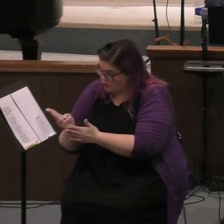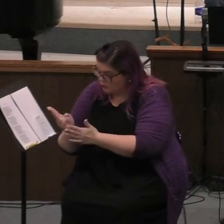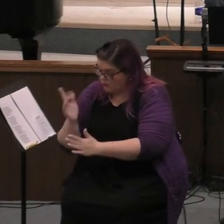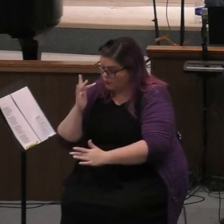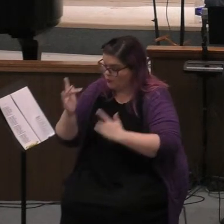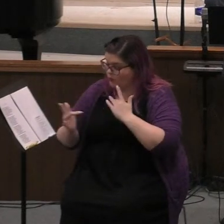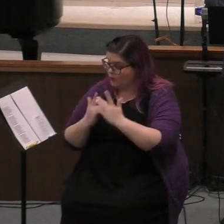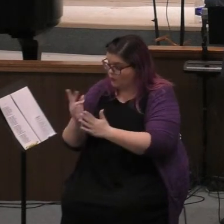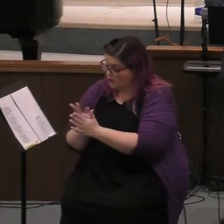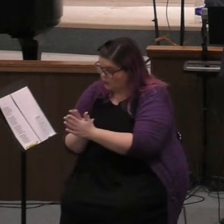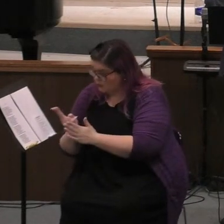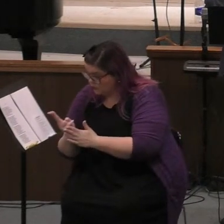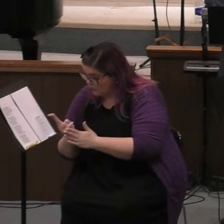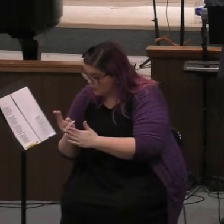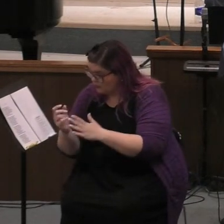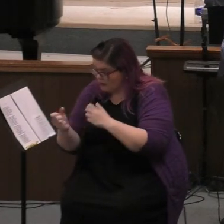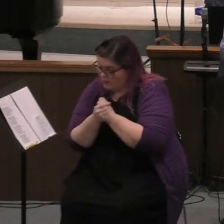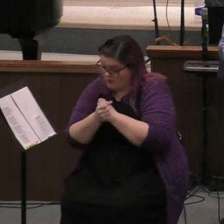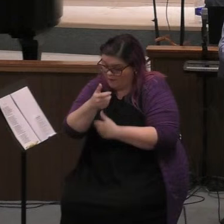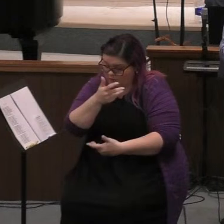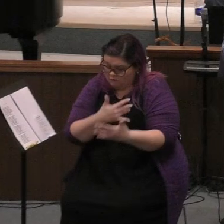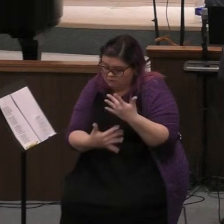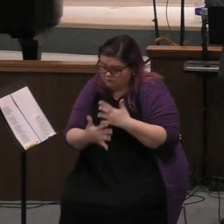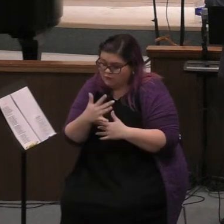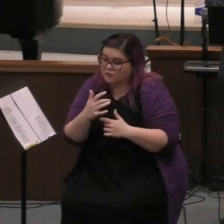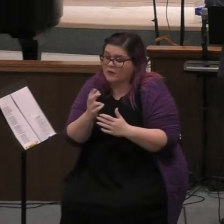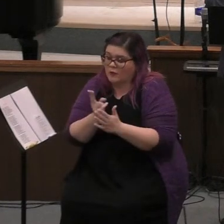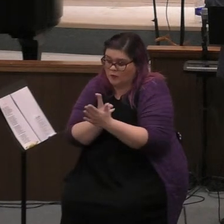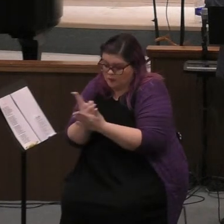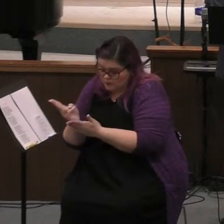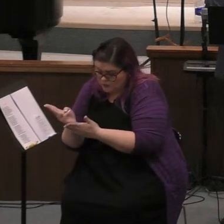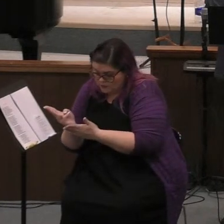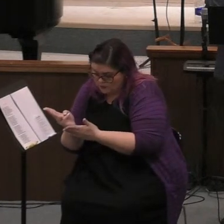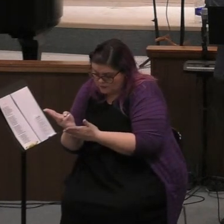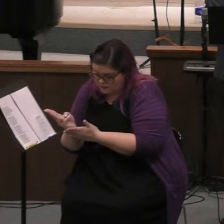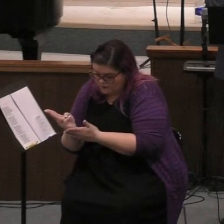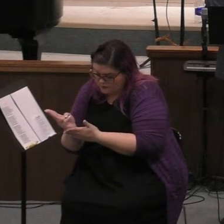truth and to love one another in the truth.